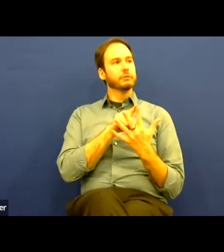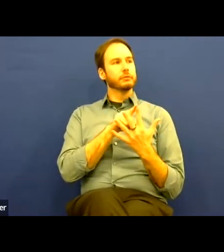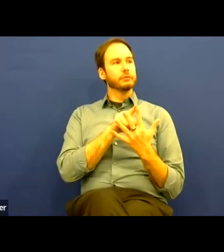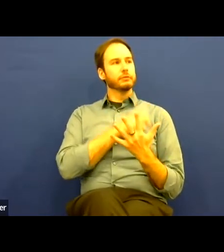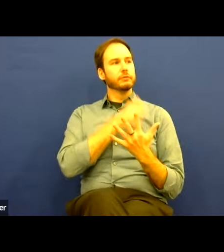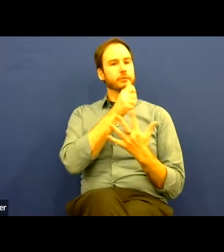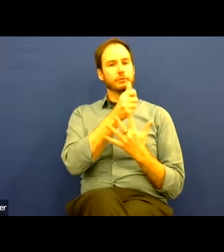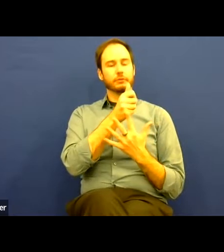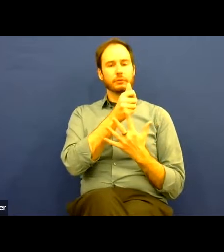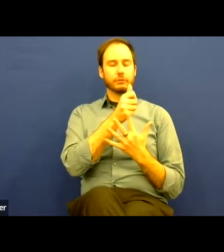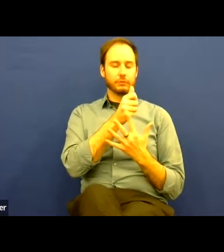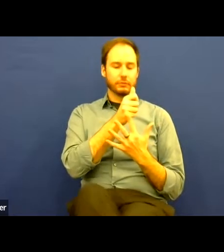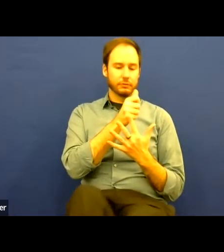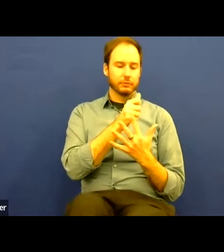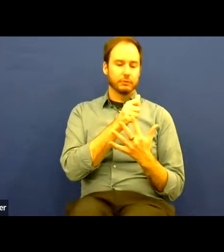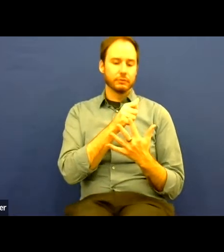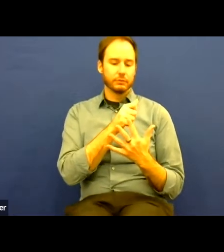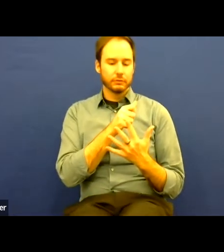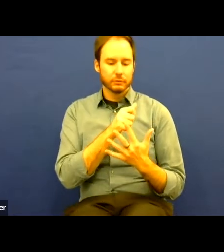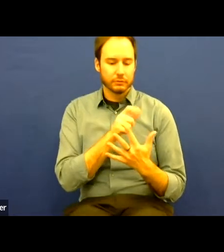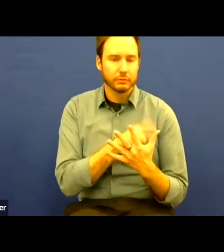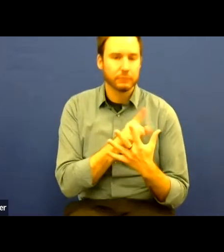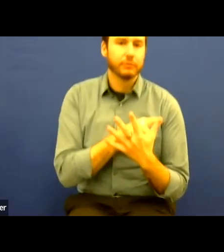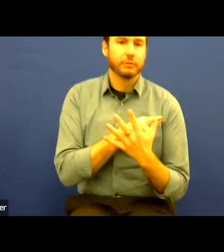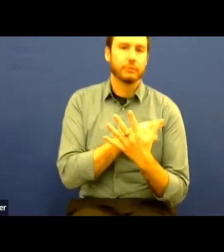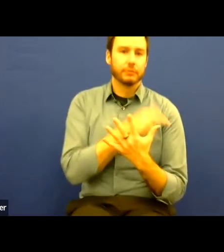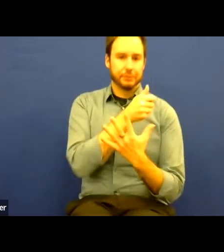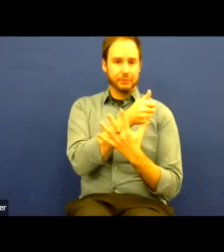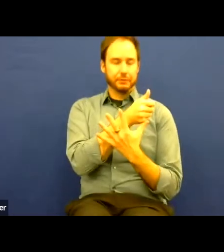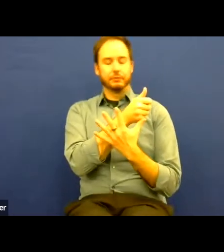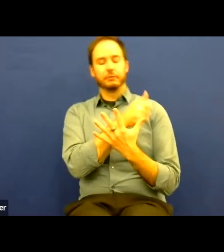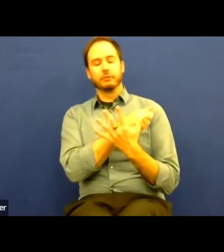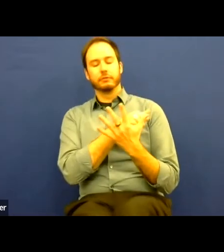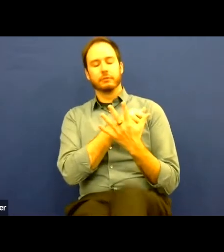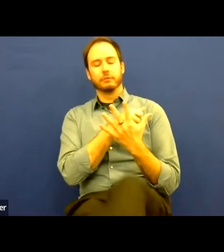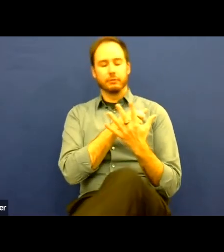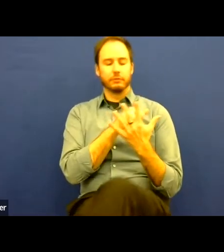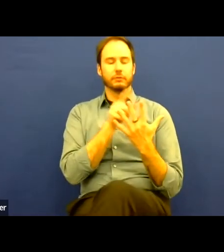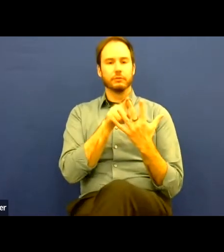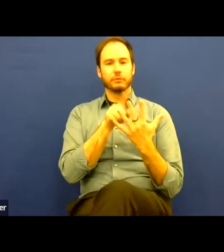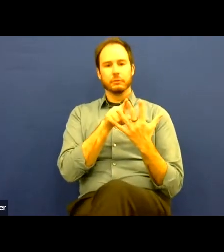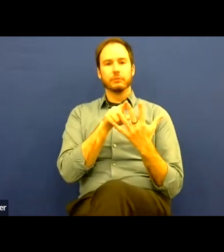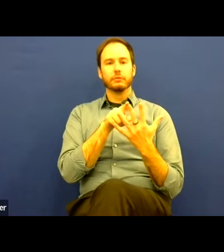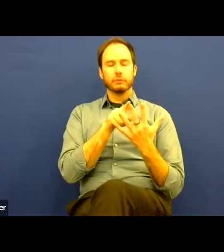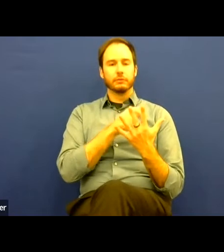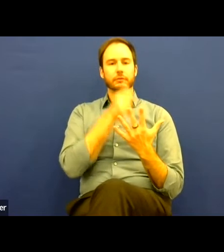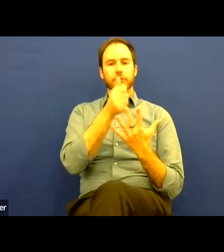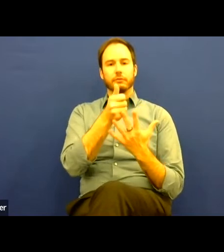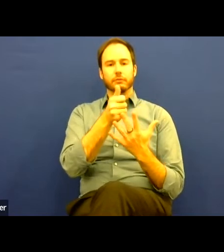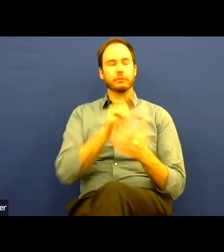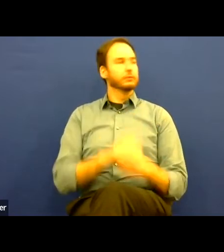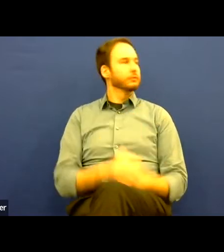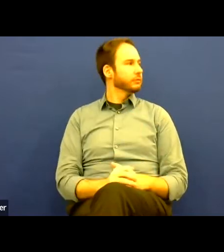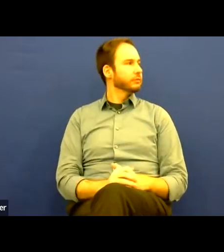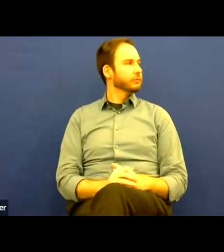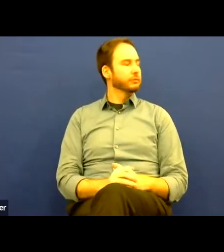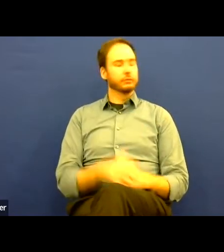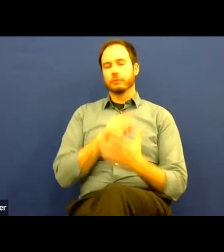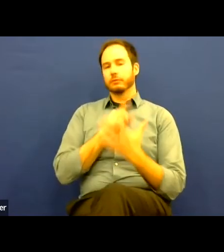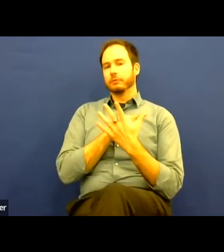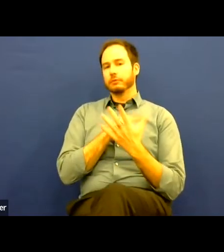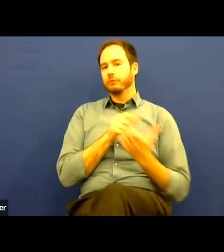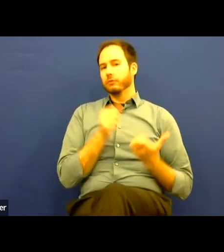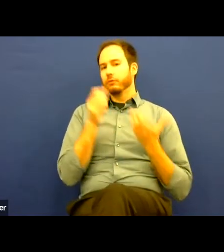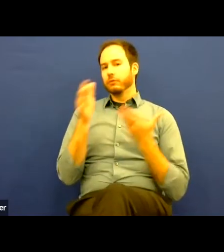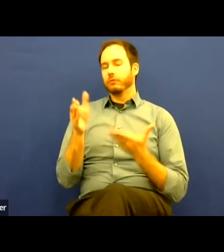Councilmember Page, Aye. Councilmember Blanca. Aye. Supervisor Schultz. Mr. Supervisor and fellow board